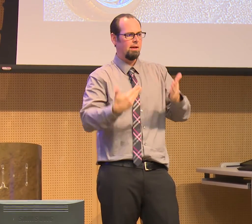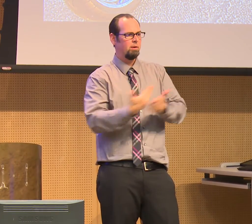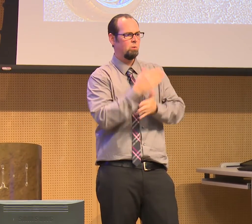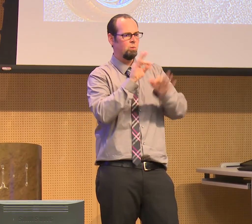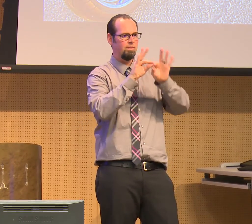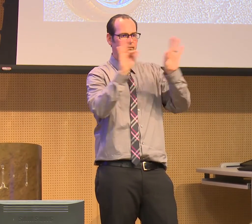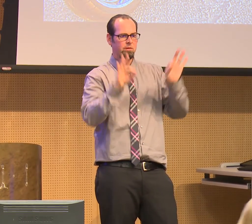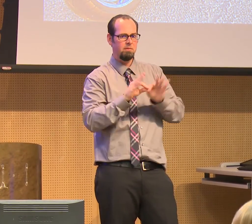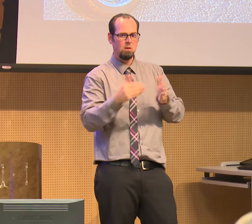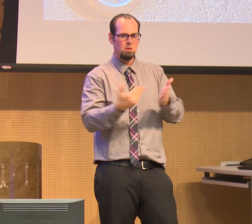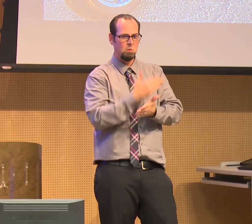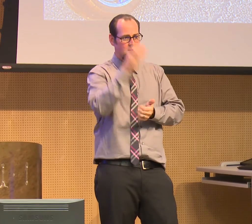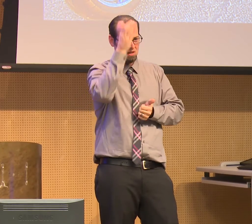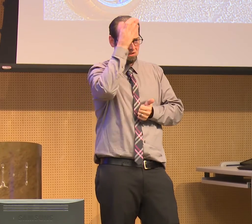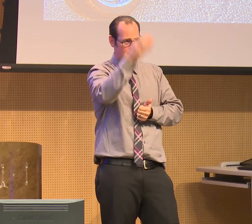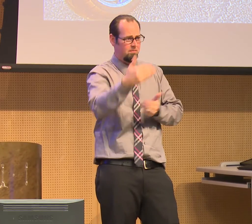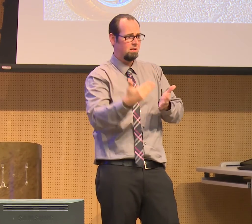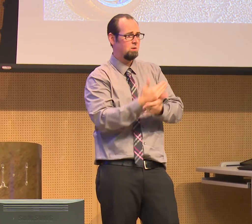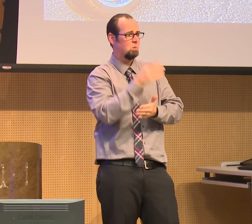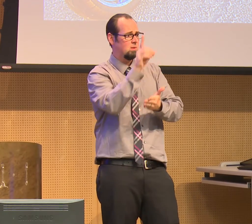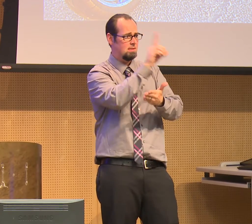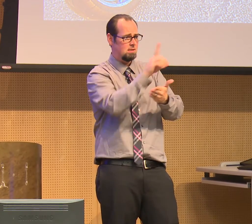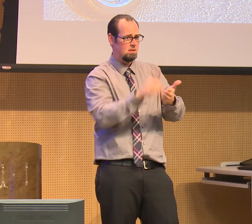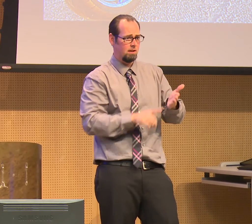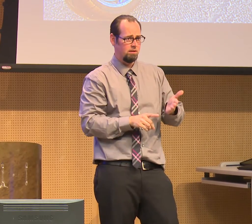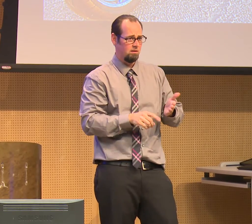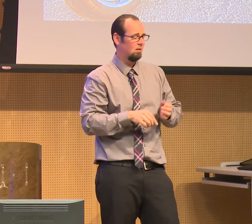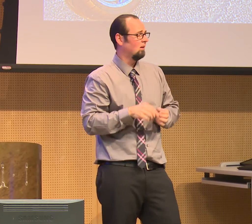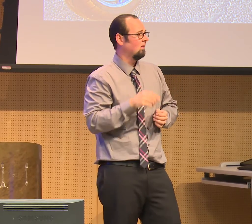team, came up with a new frame and a new design.